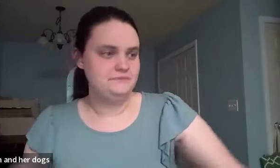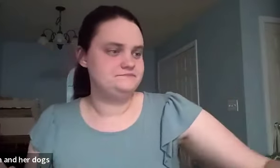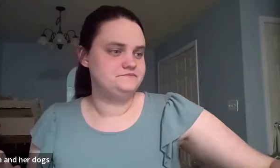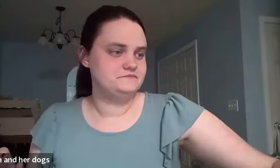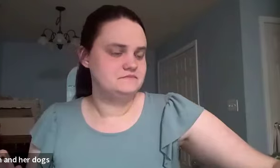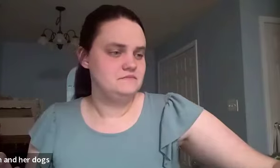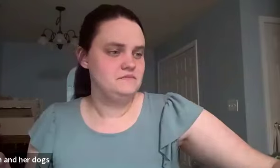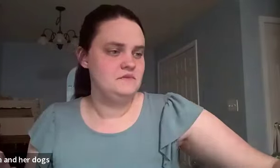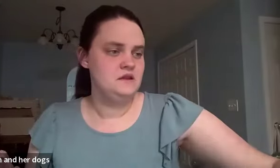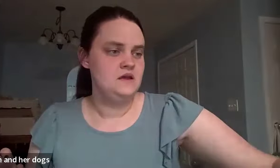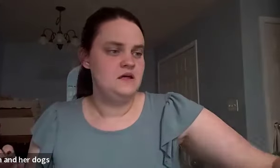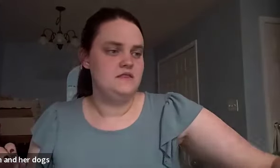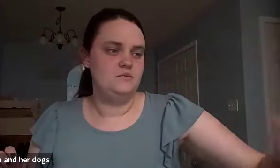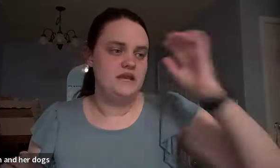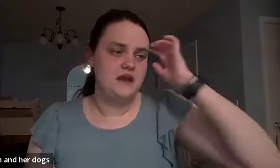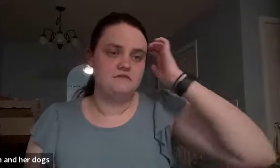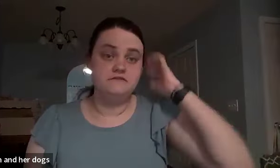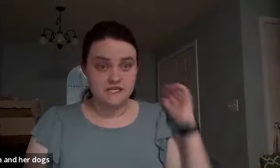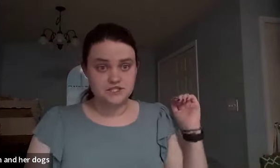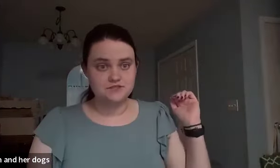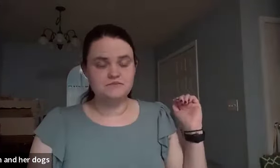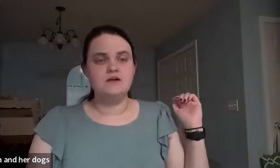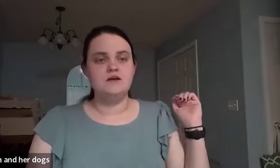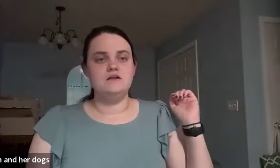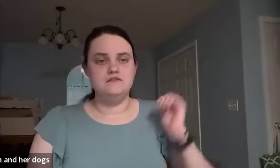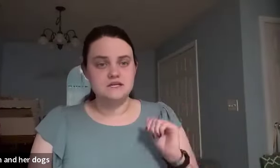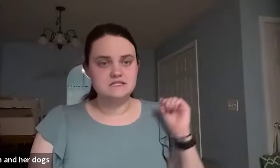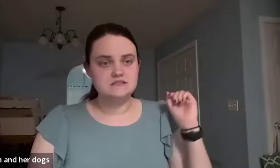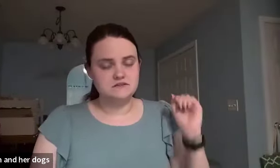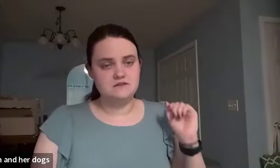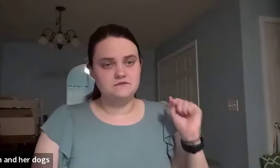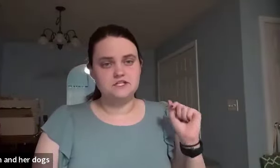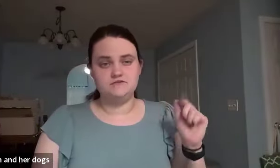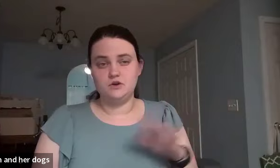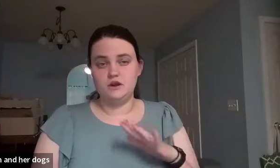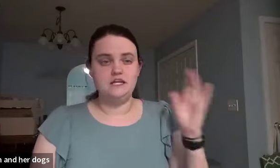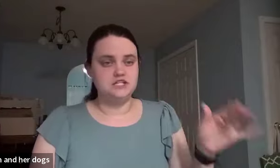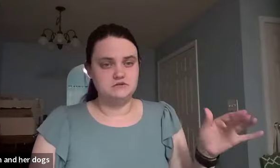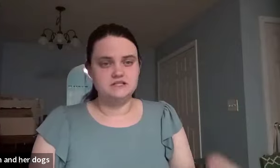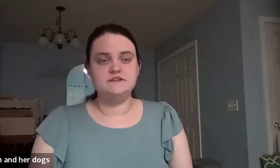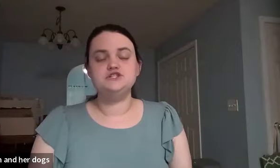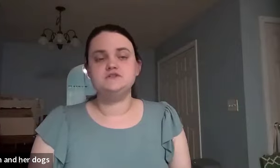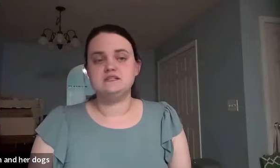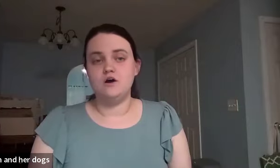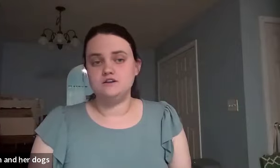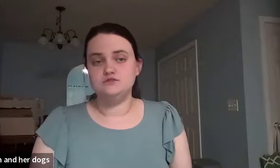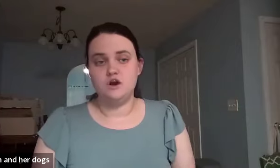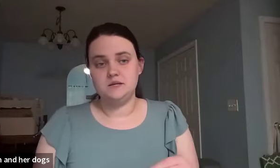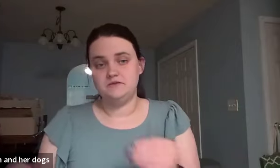Okay. Then we have fish. This sign for fish is for any generalized fish. This is also talking about